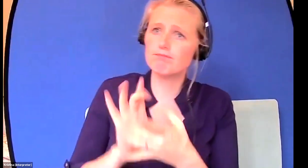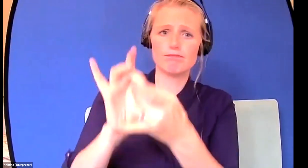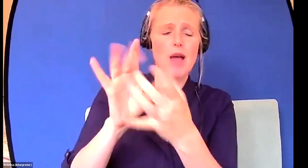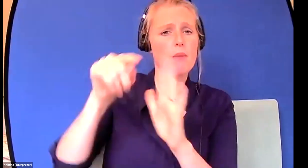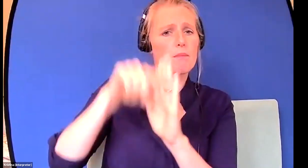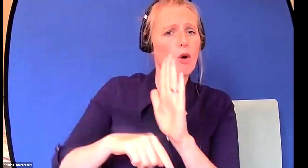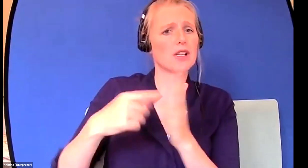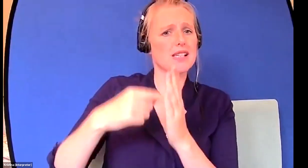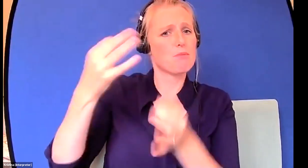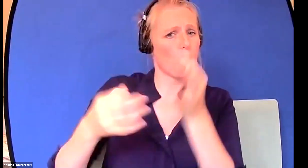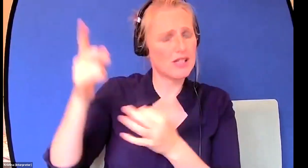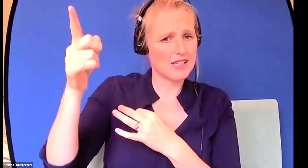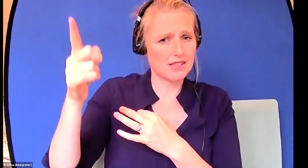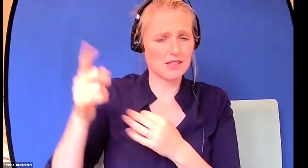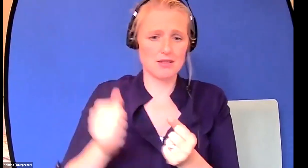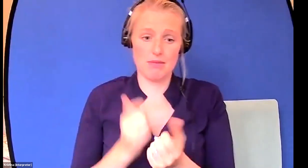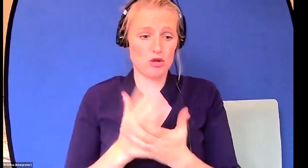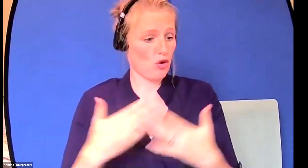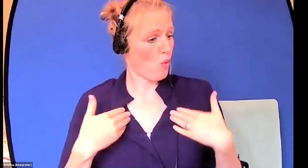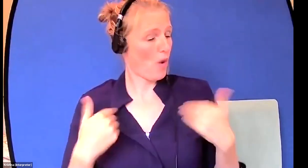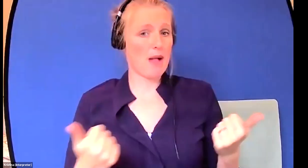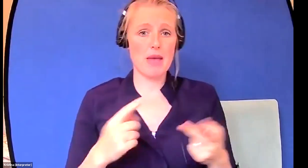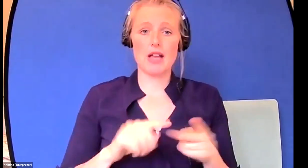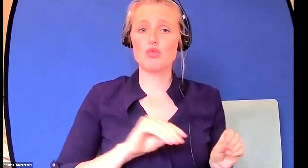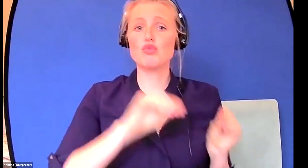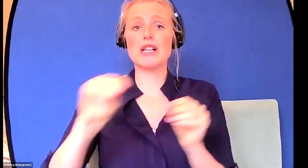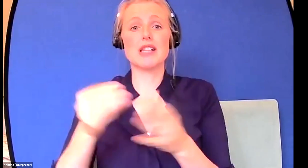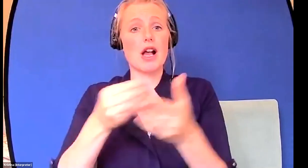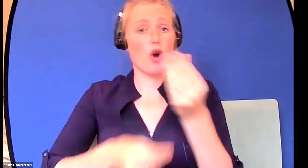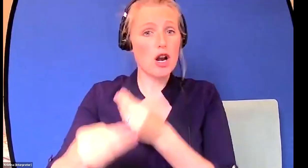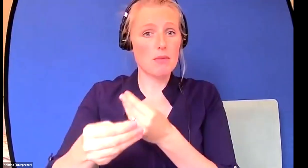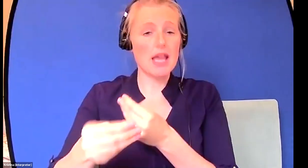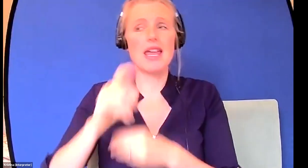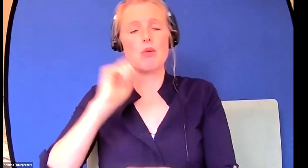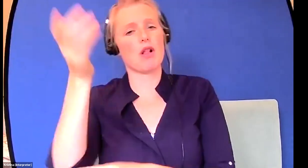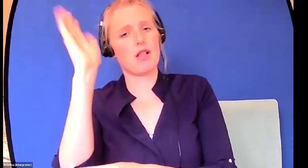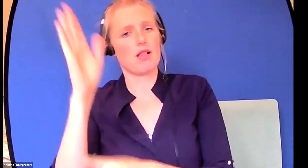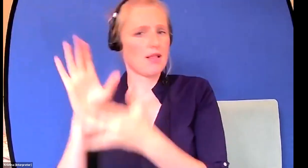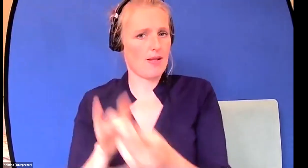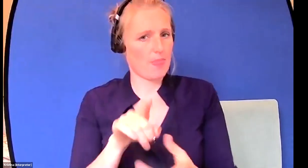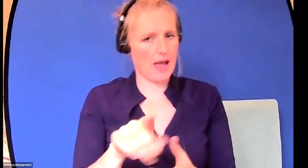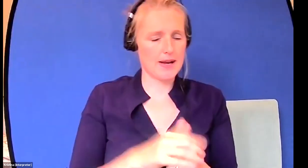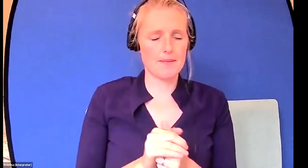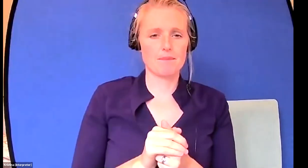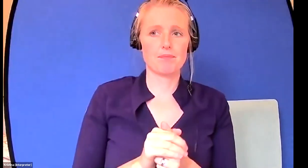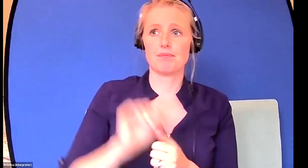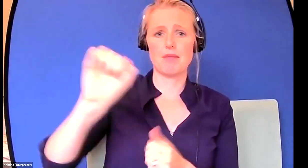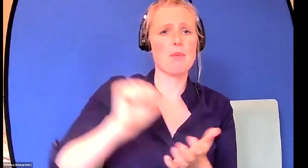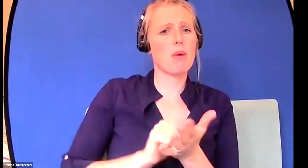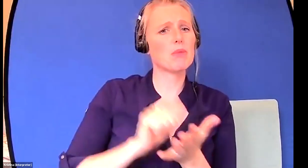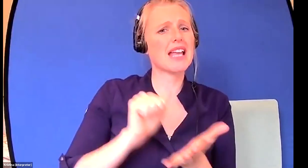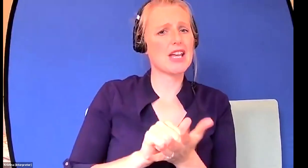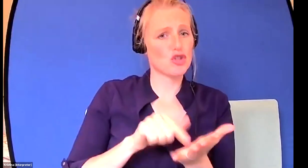these concerns of well-being and transitional economies will be touched on in his contribution today. His many publications have